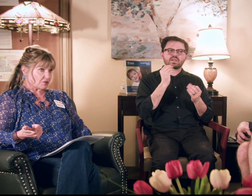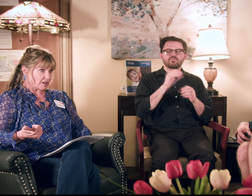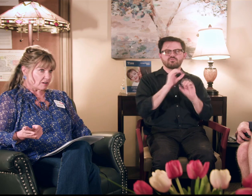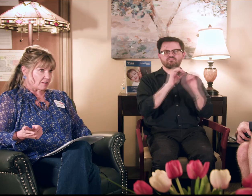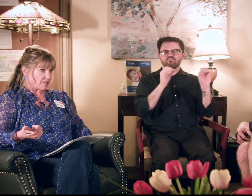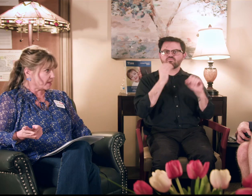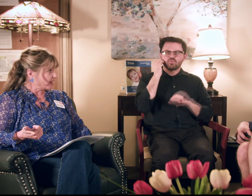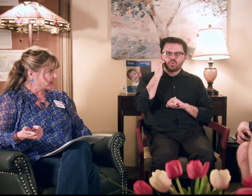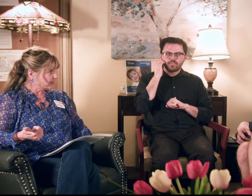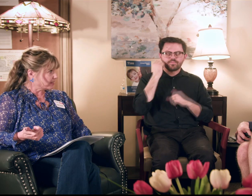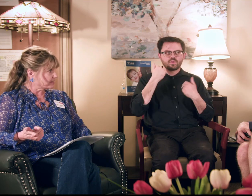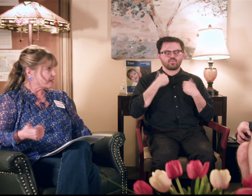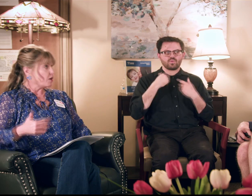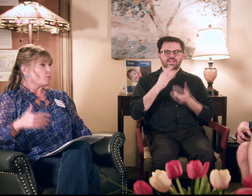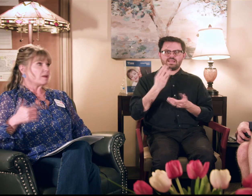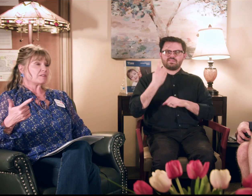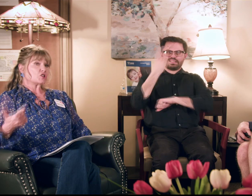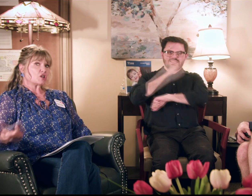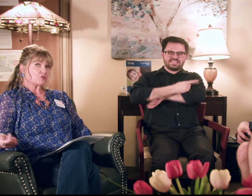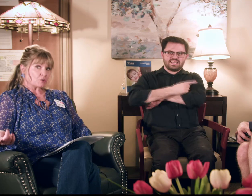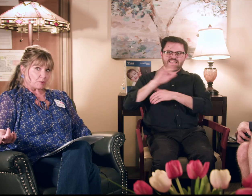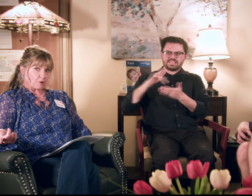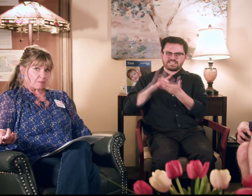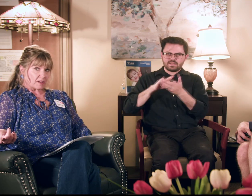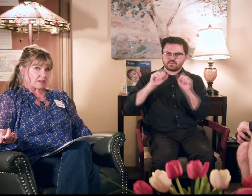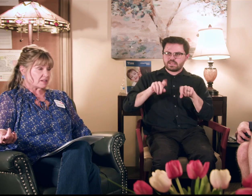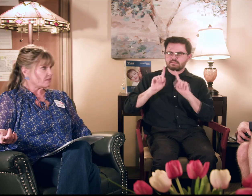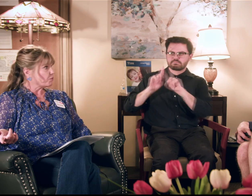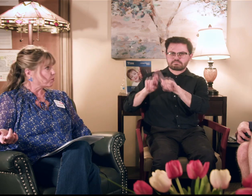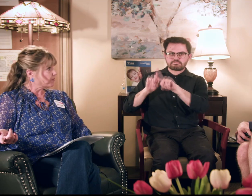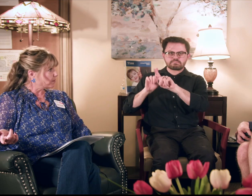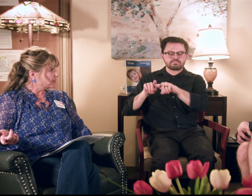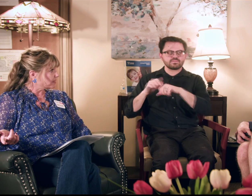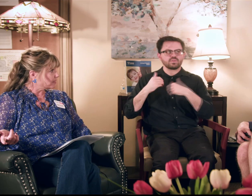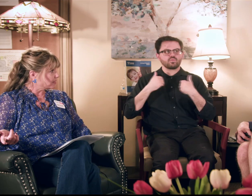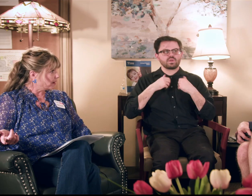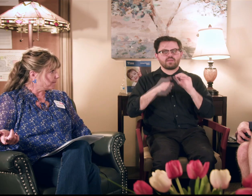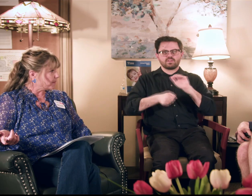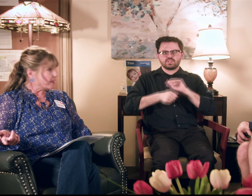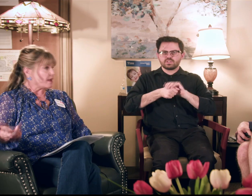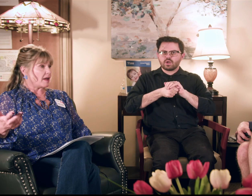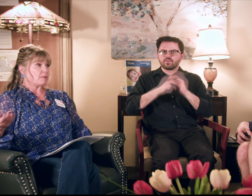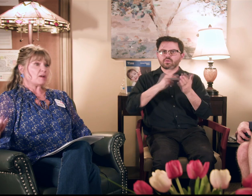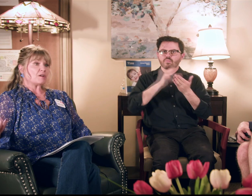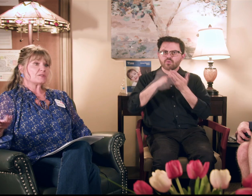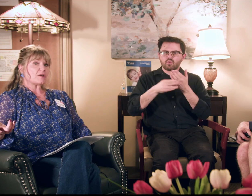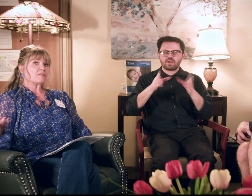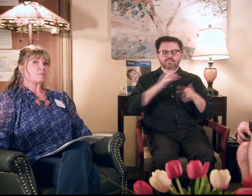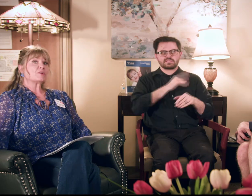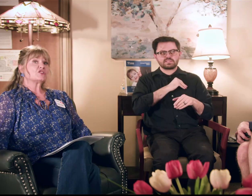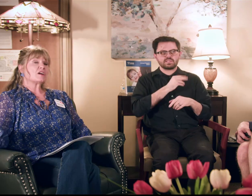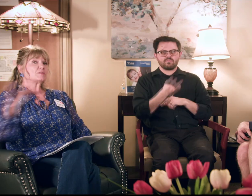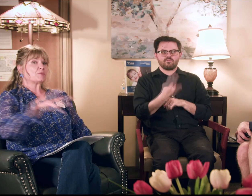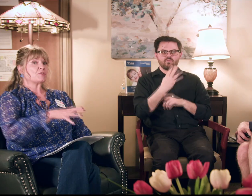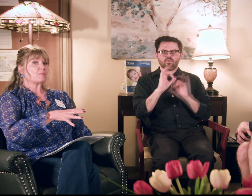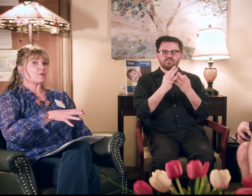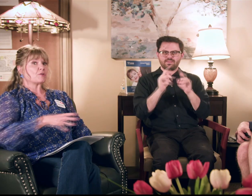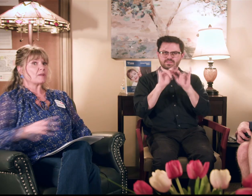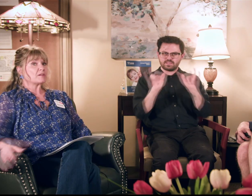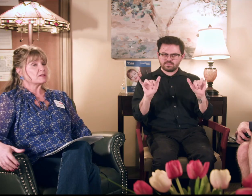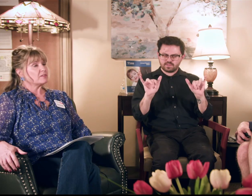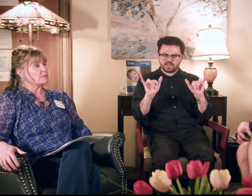a day center here that they can access. We have a shelter program that can take 4 families at a time. And then we also have a Bridge